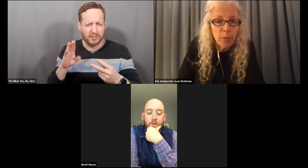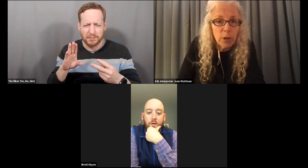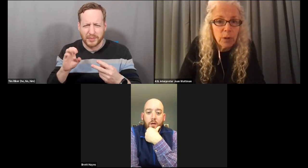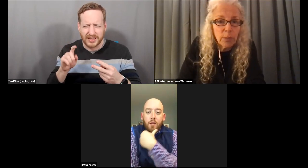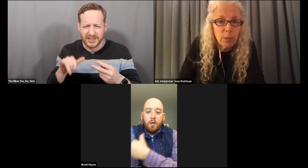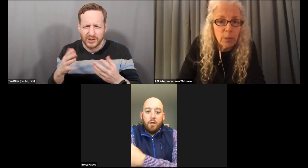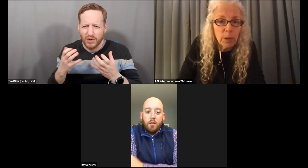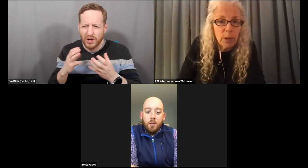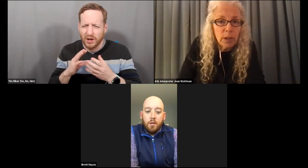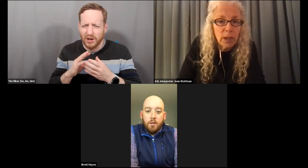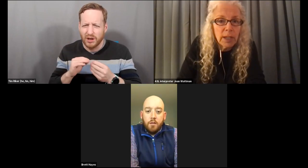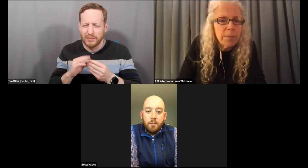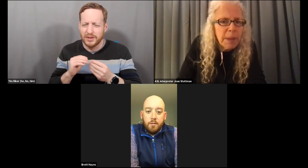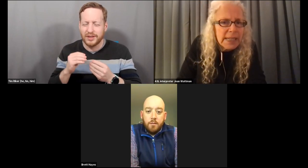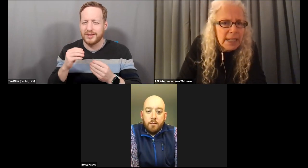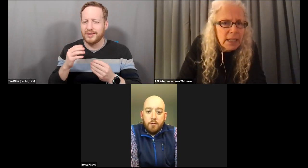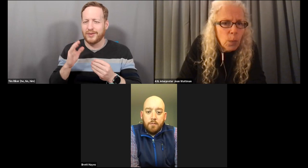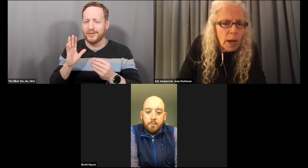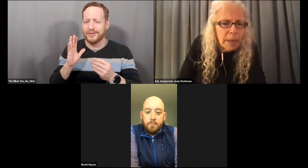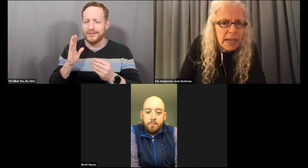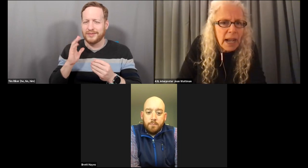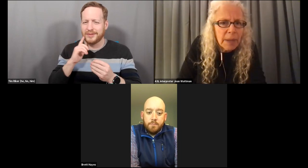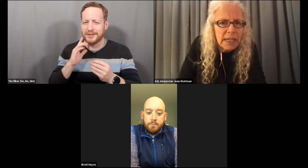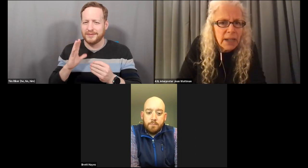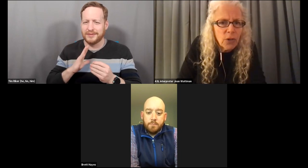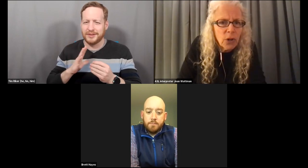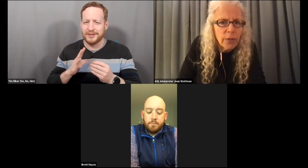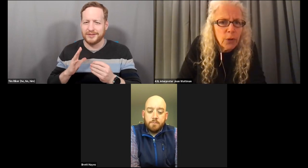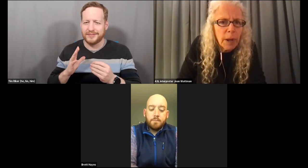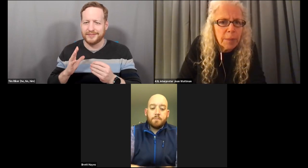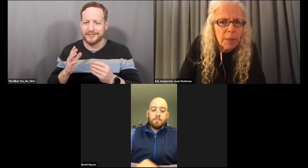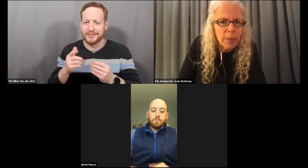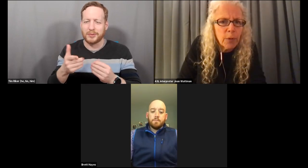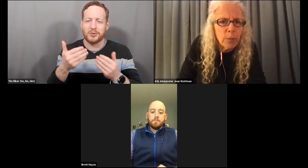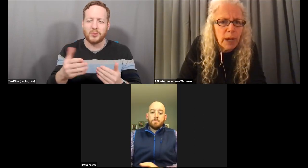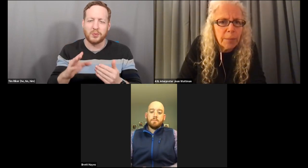before, did Betsy want to make a comment? I don't know if you popped up before Brad, but